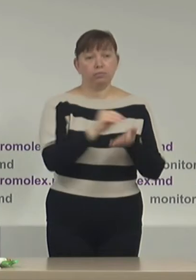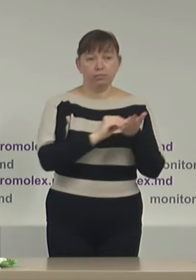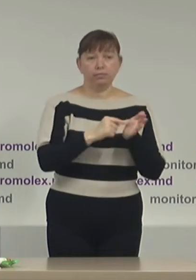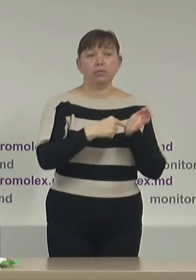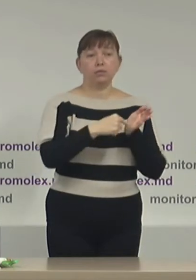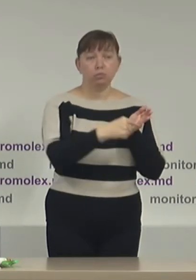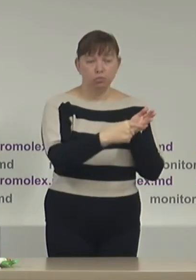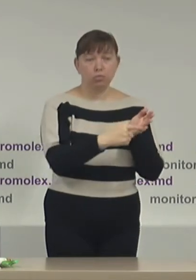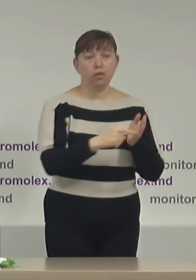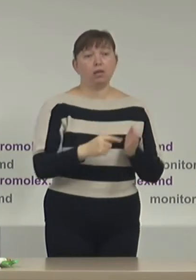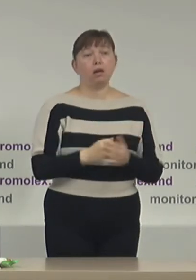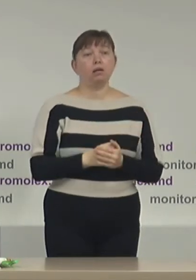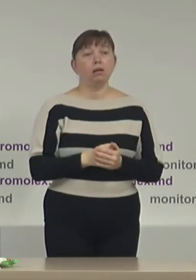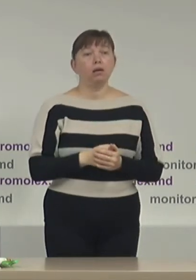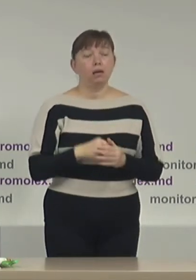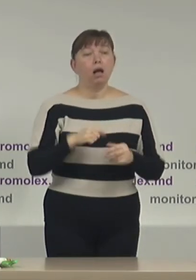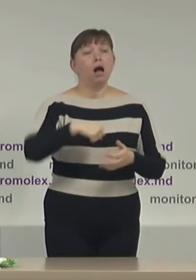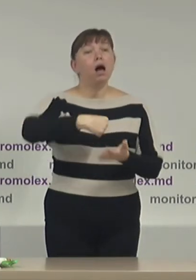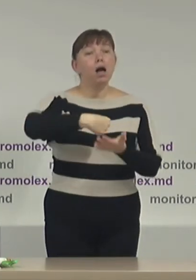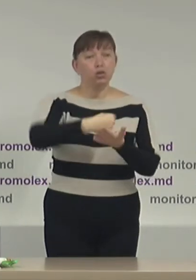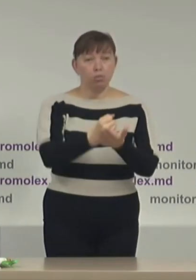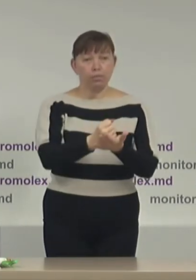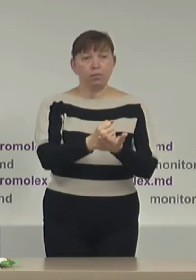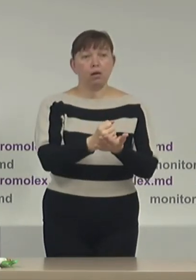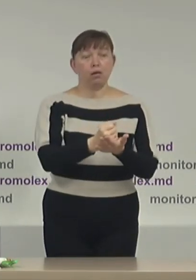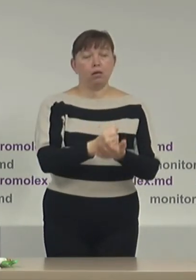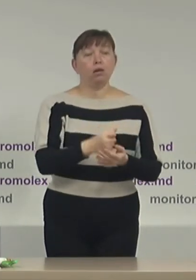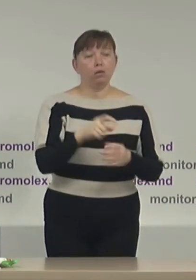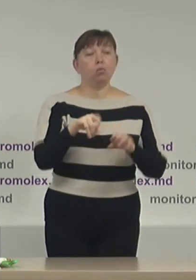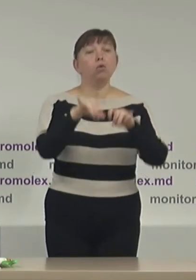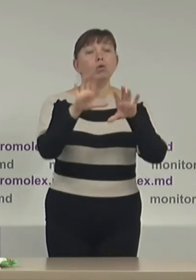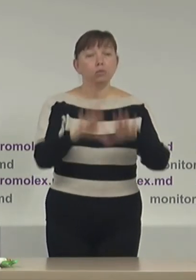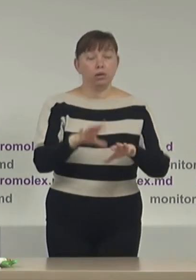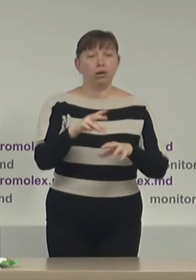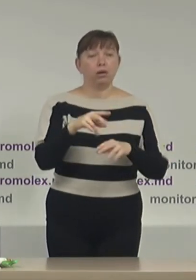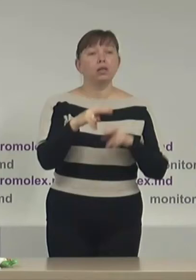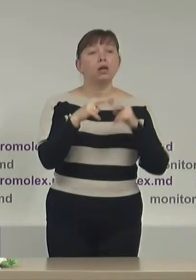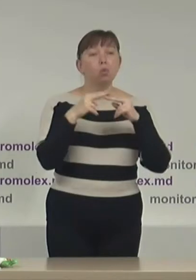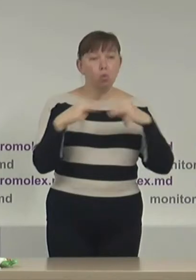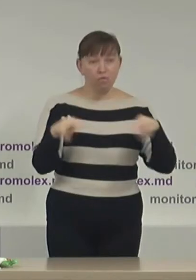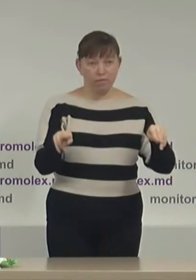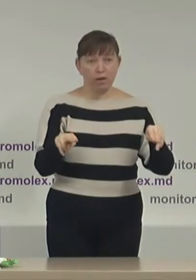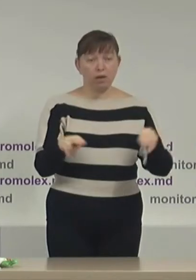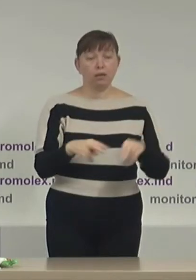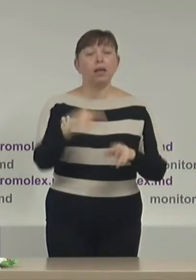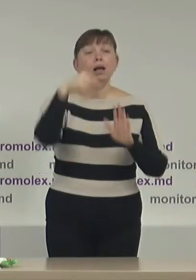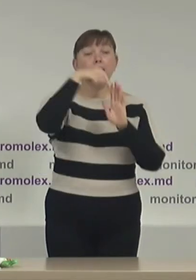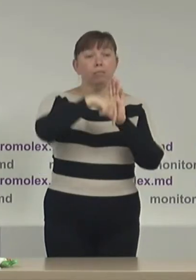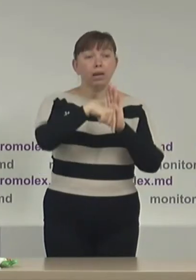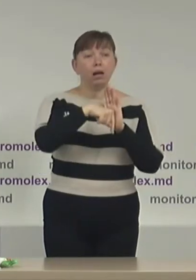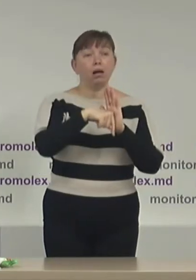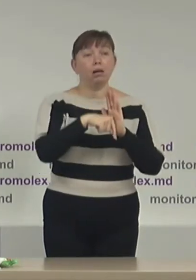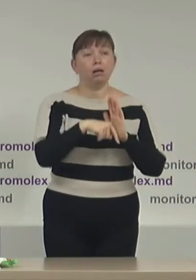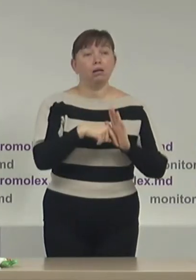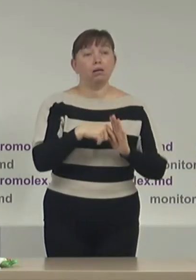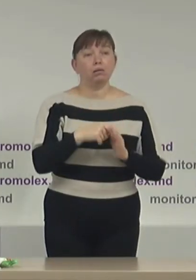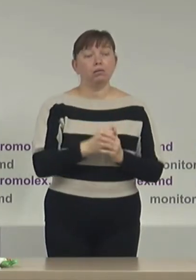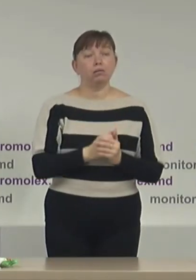Maya Sandu. Here I would like to underline especially a government decision that was